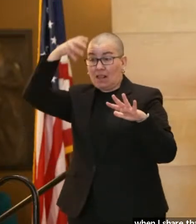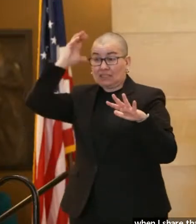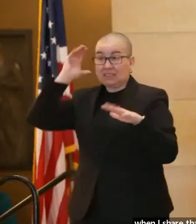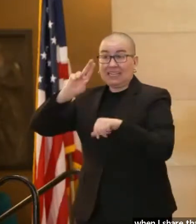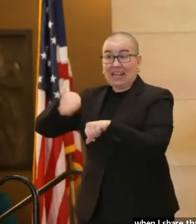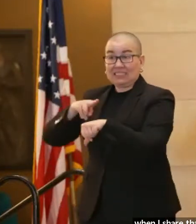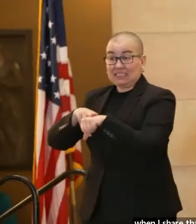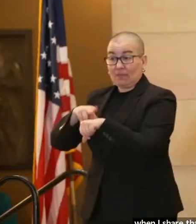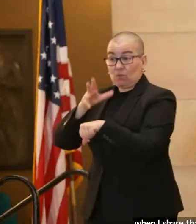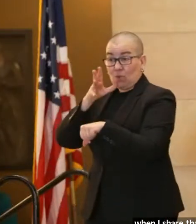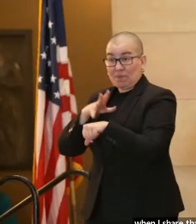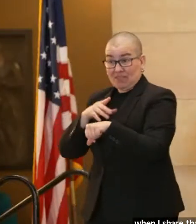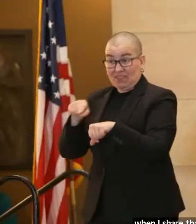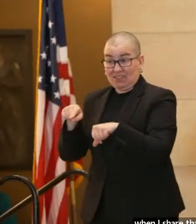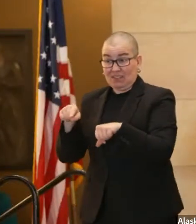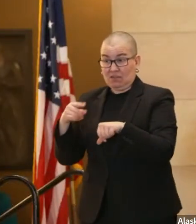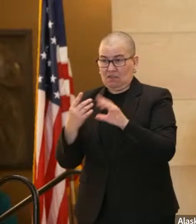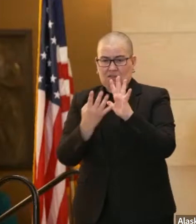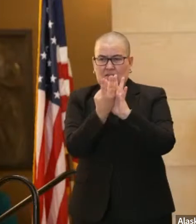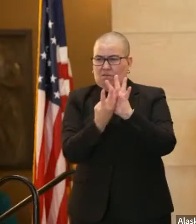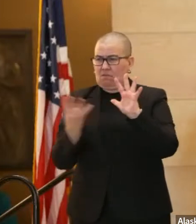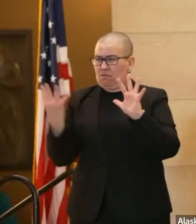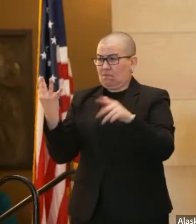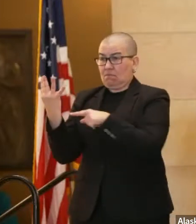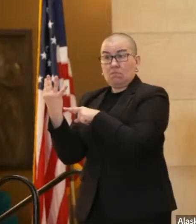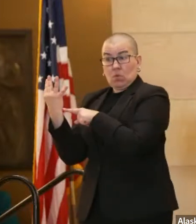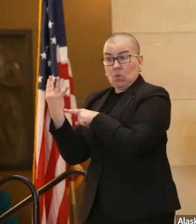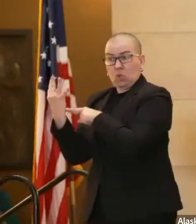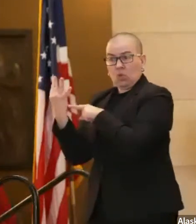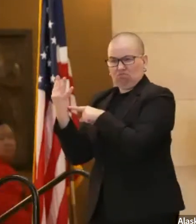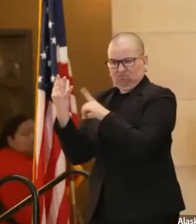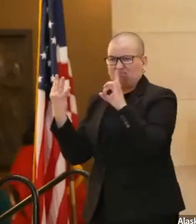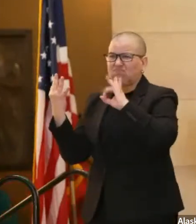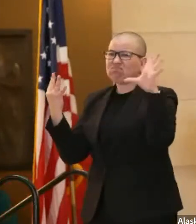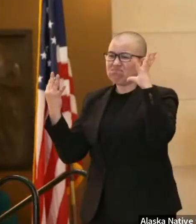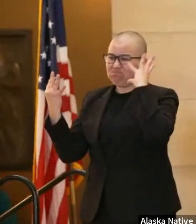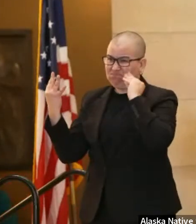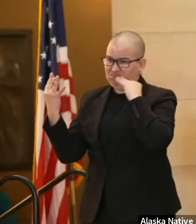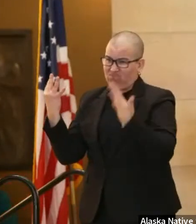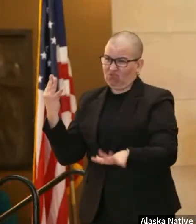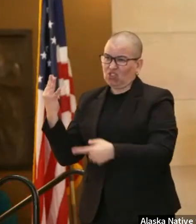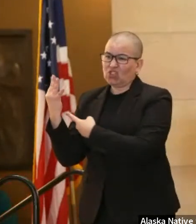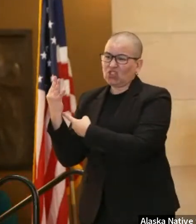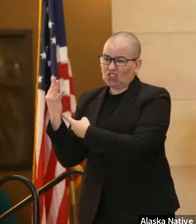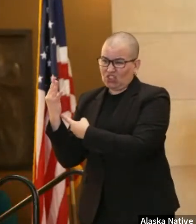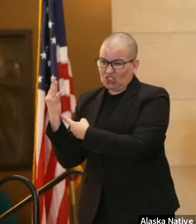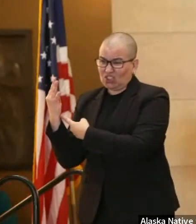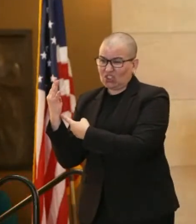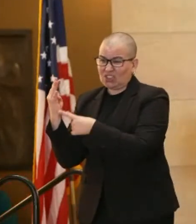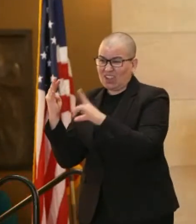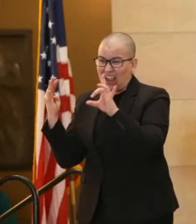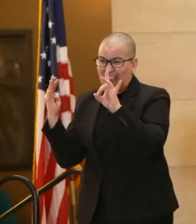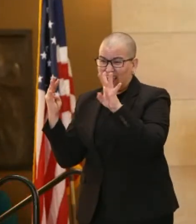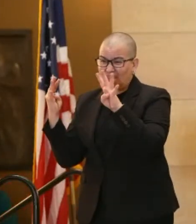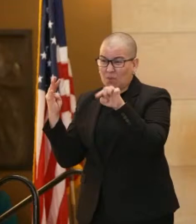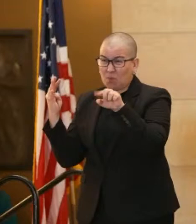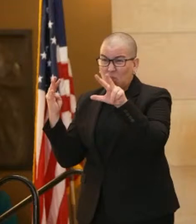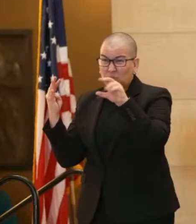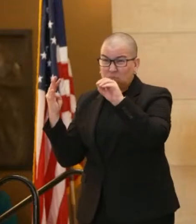experience terrible violence in their lifetime. That's like 84.3%. That